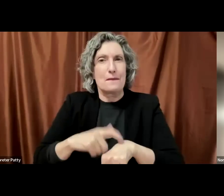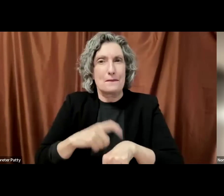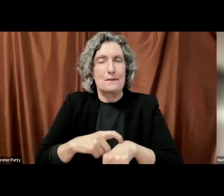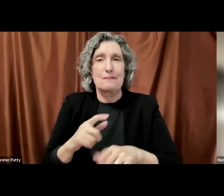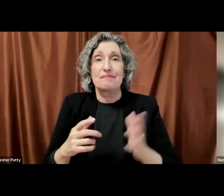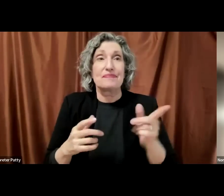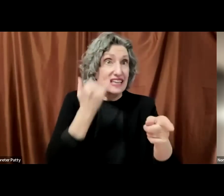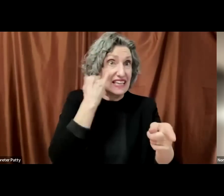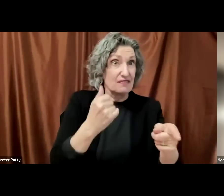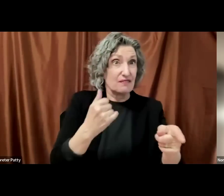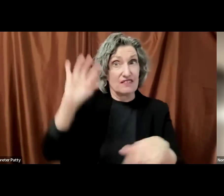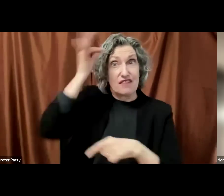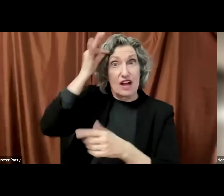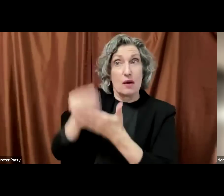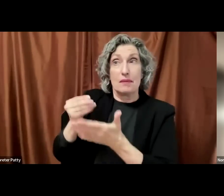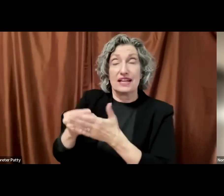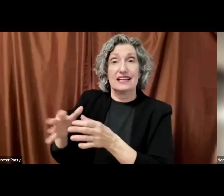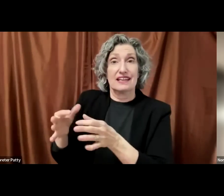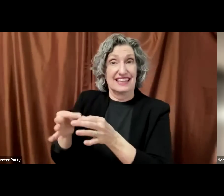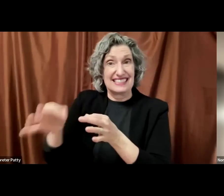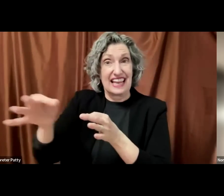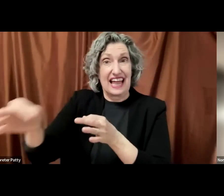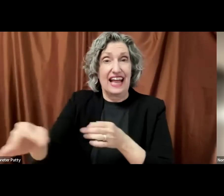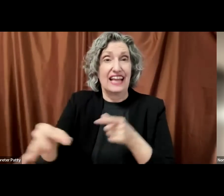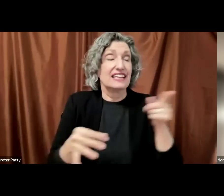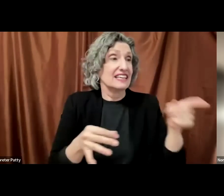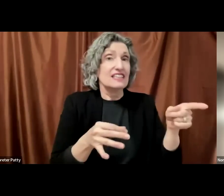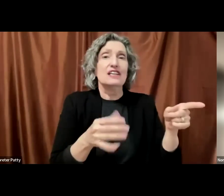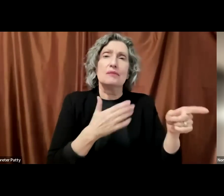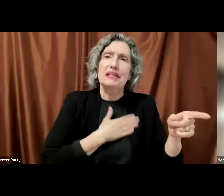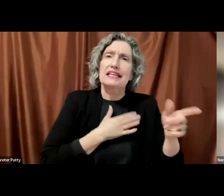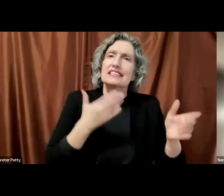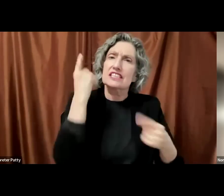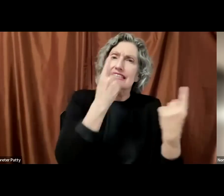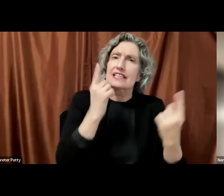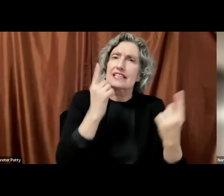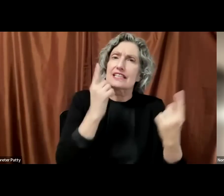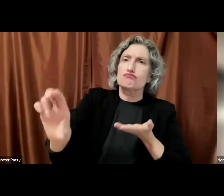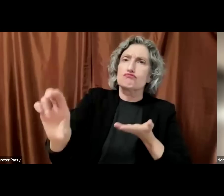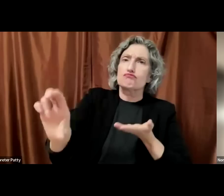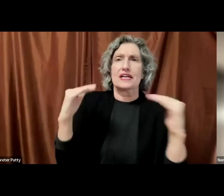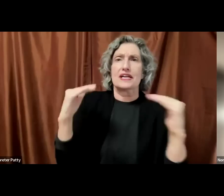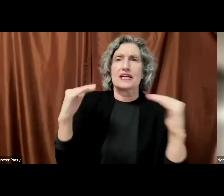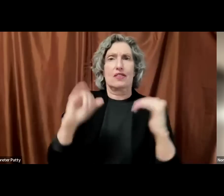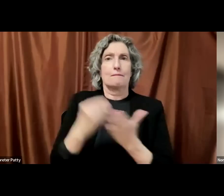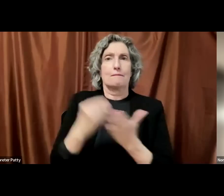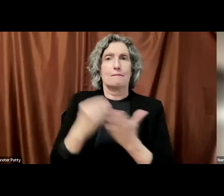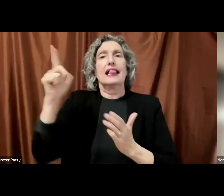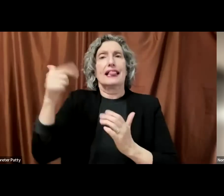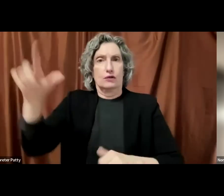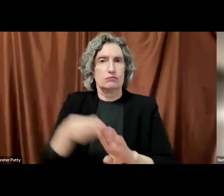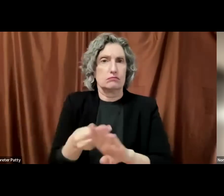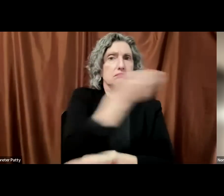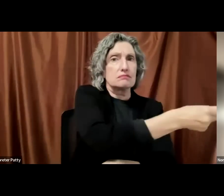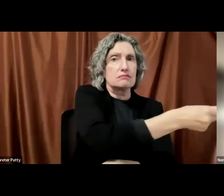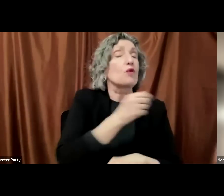being delayed, and consider it a grant if the funding is completely cut. Listen to what nonprofits are saying and what they